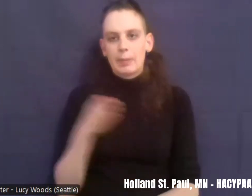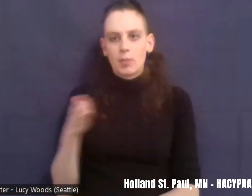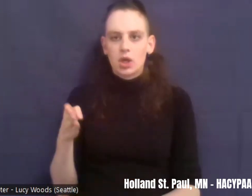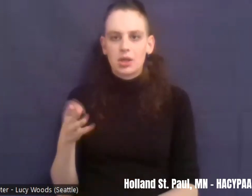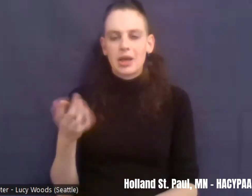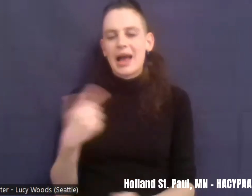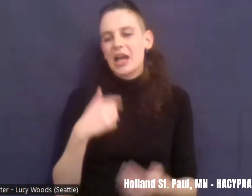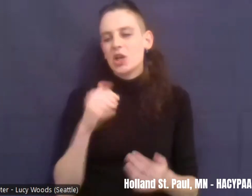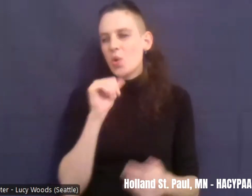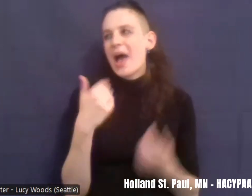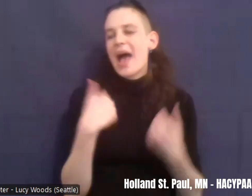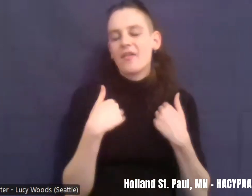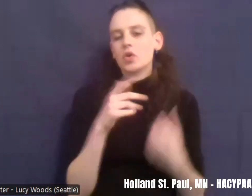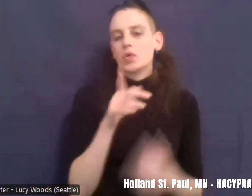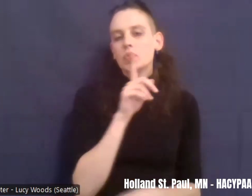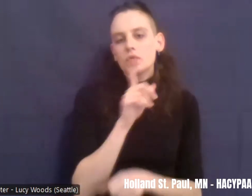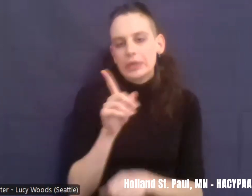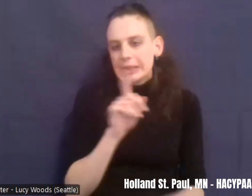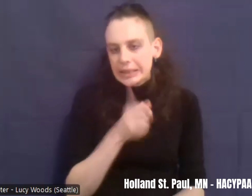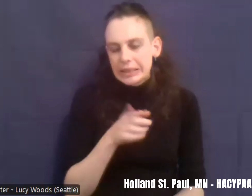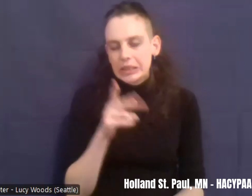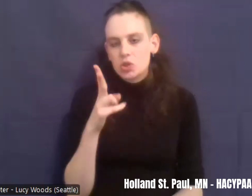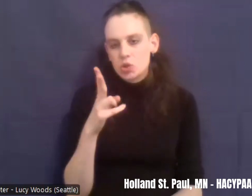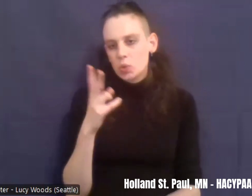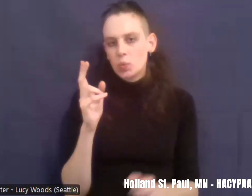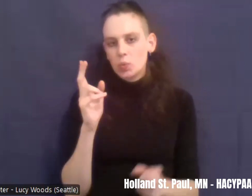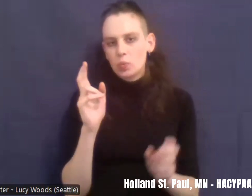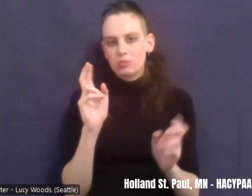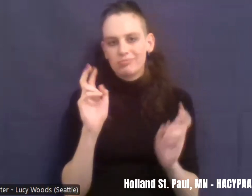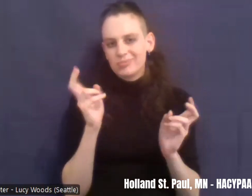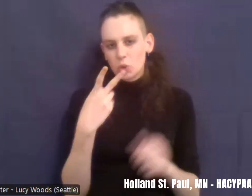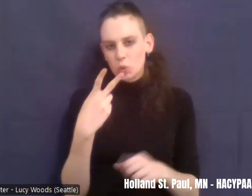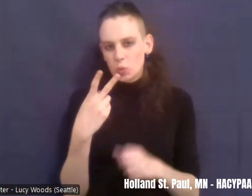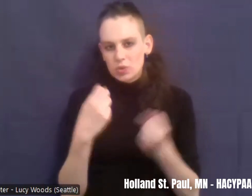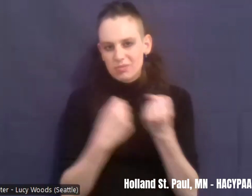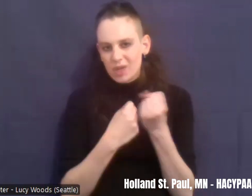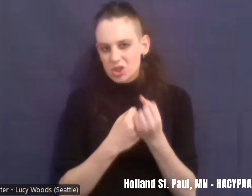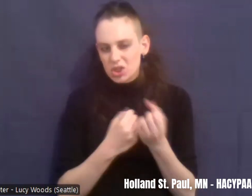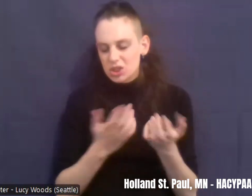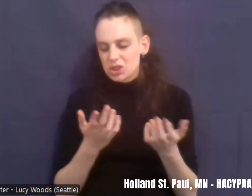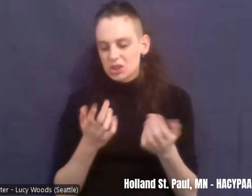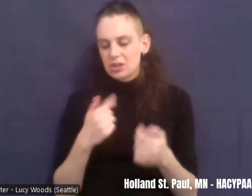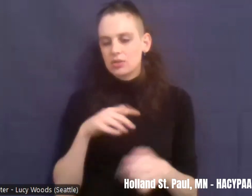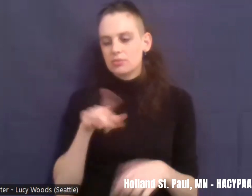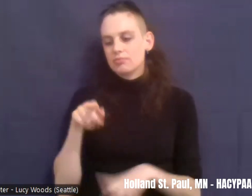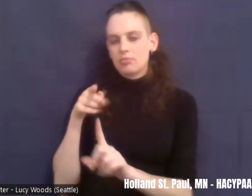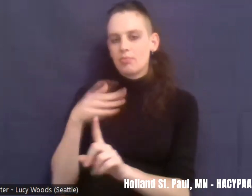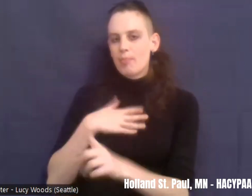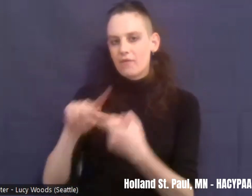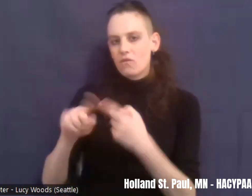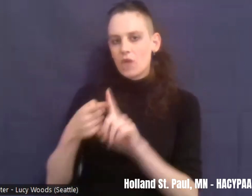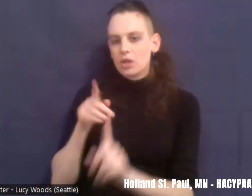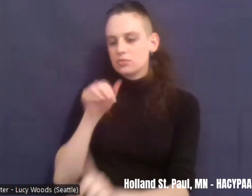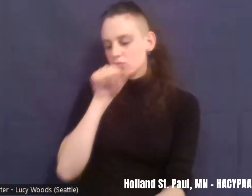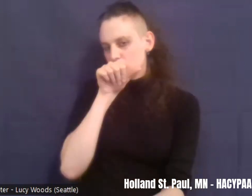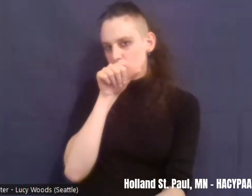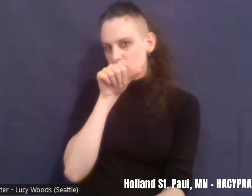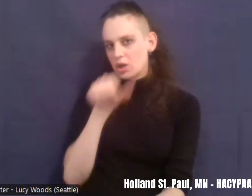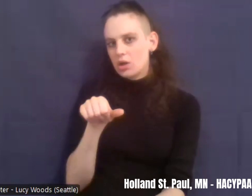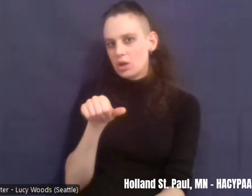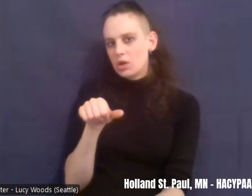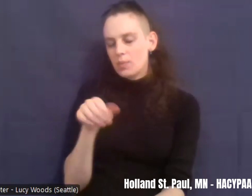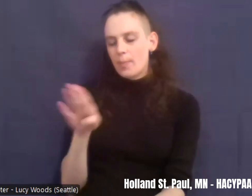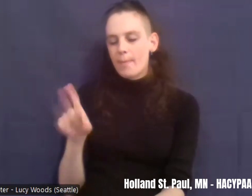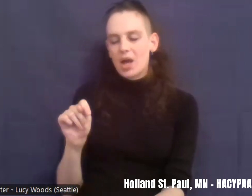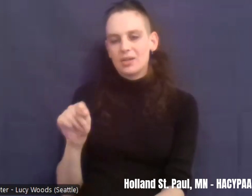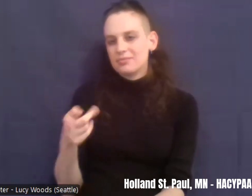sponsors because like I love my friend, but like she's not allowed to like really do what my sponsor does. Because then like if she was my sponsor, I couldn't like talk shit with her. And like